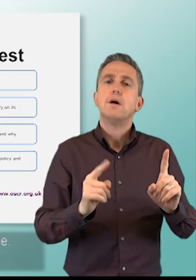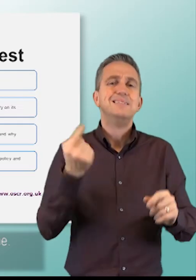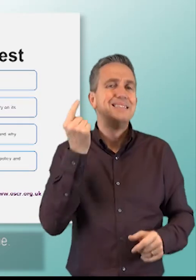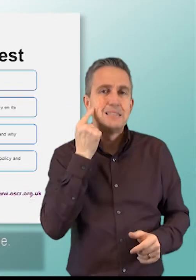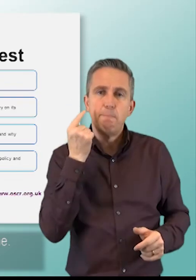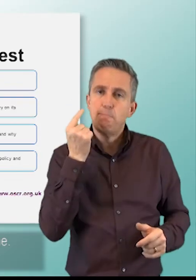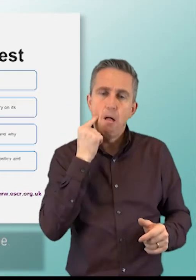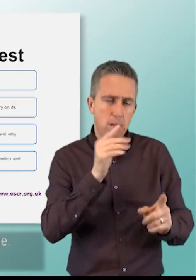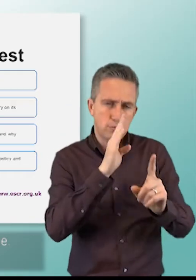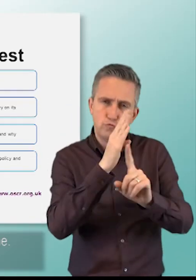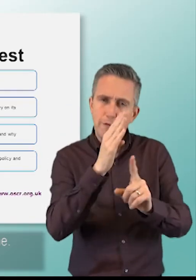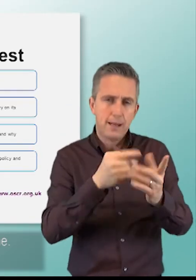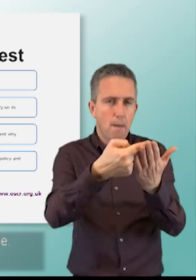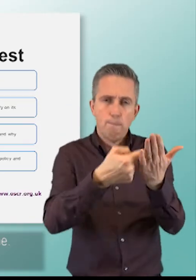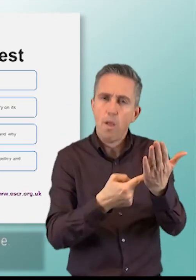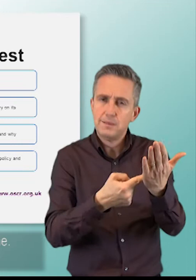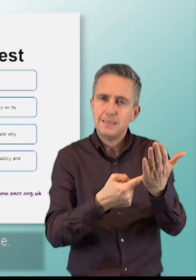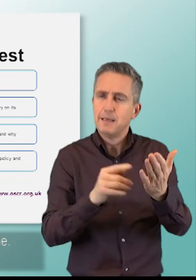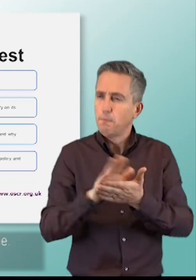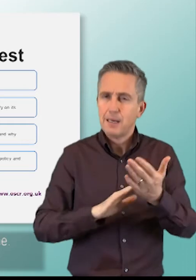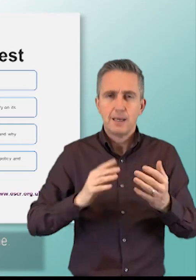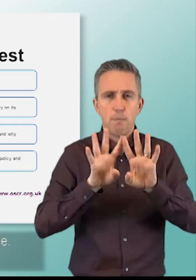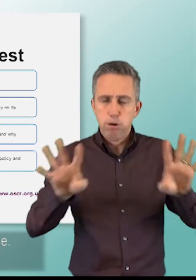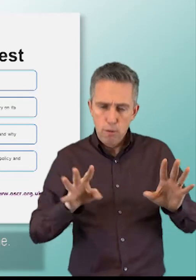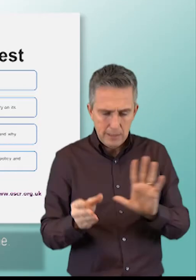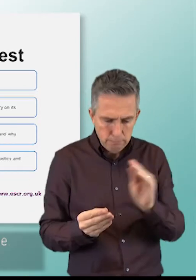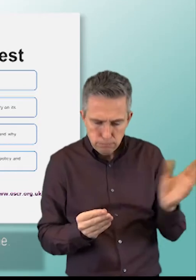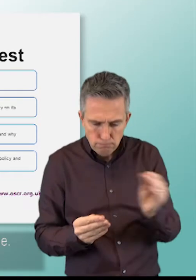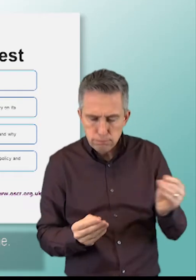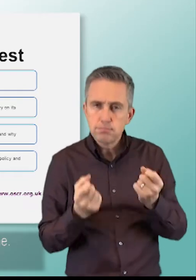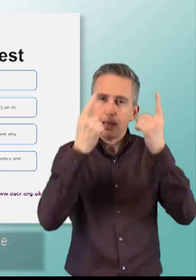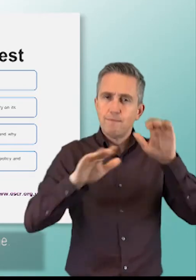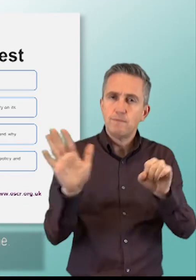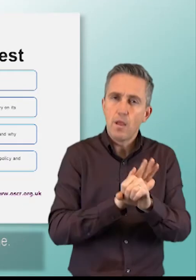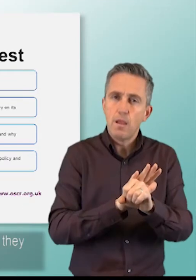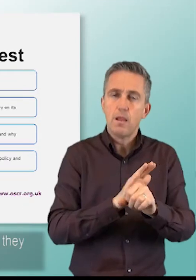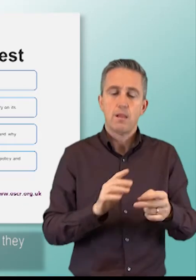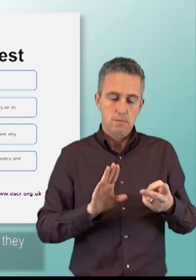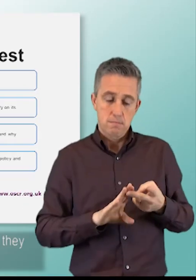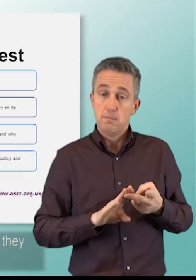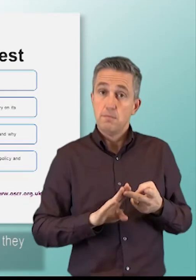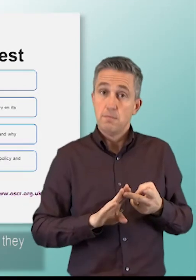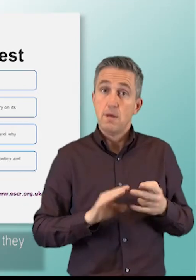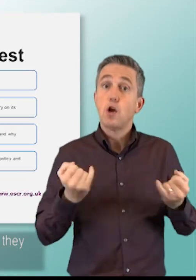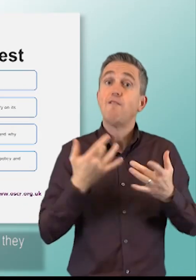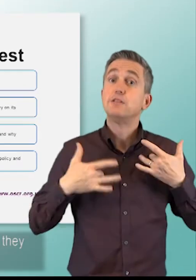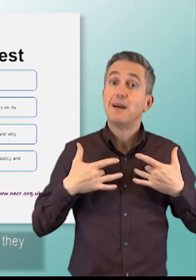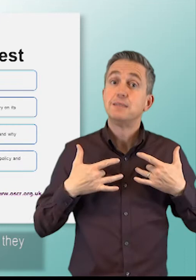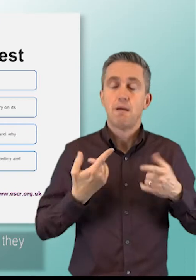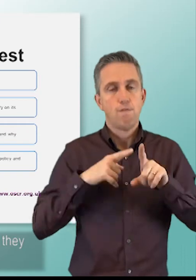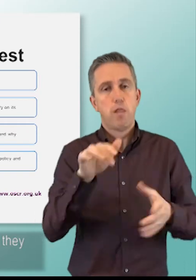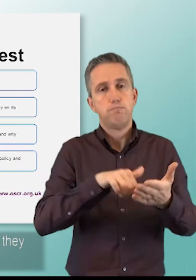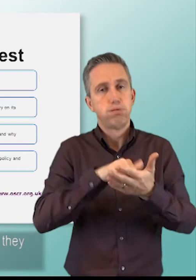Simple and focused, I would say, does it every time. Make sure that the policy is applied properly, have proper procedures to deal